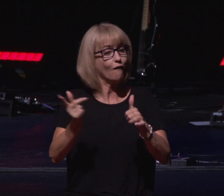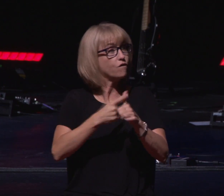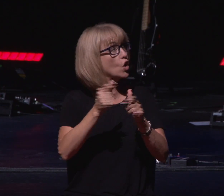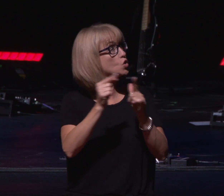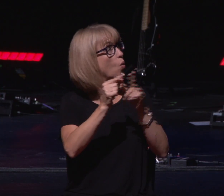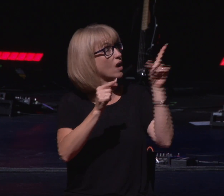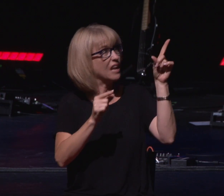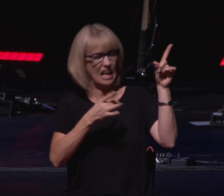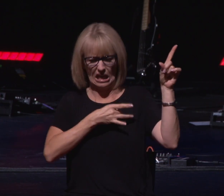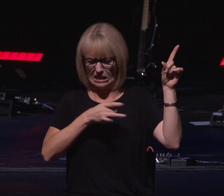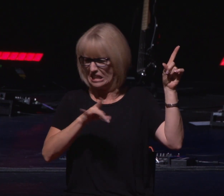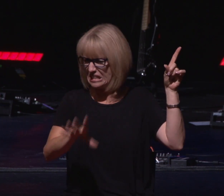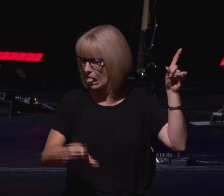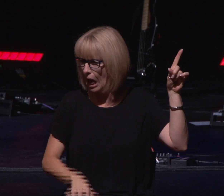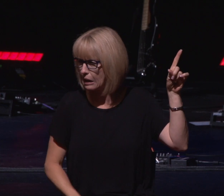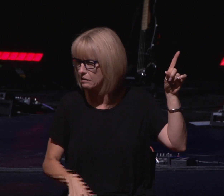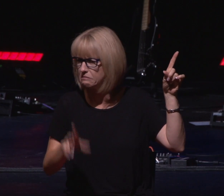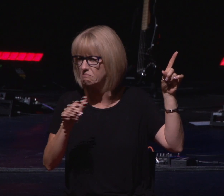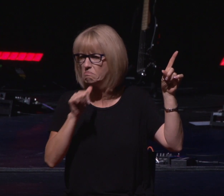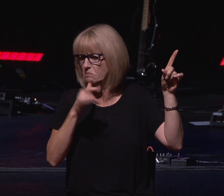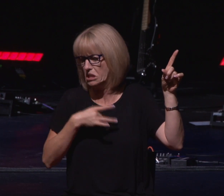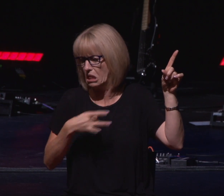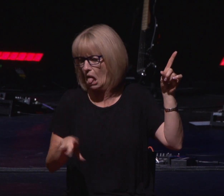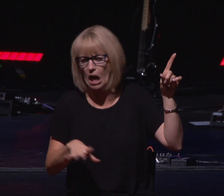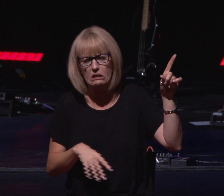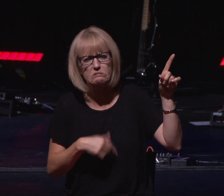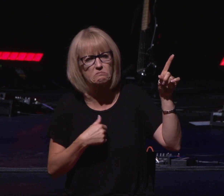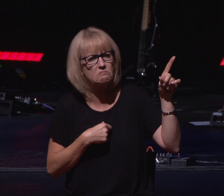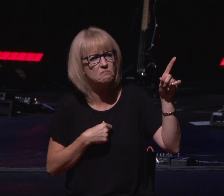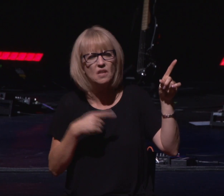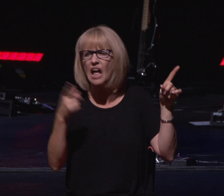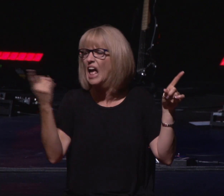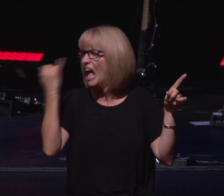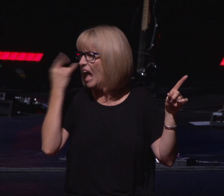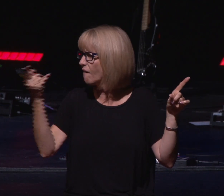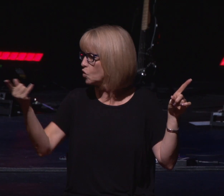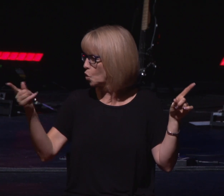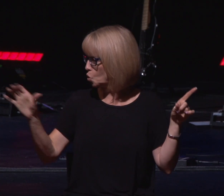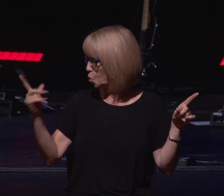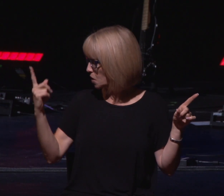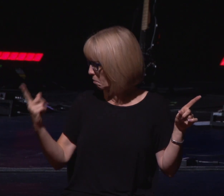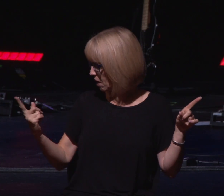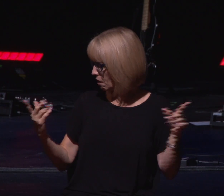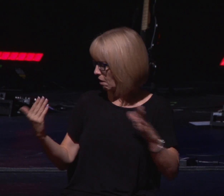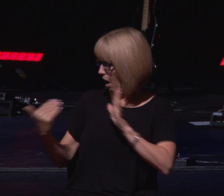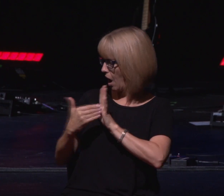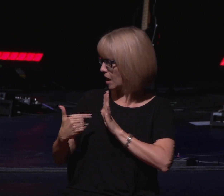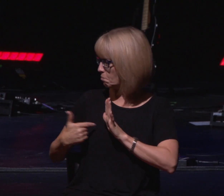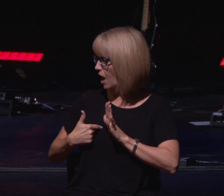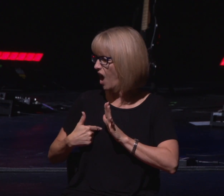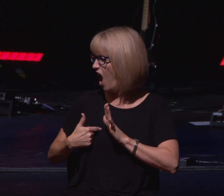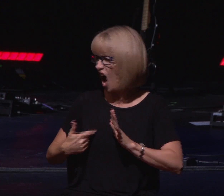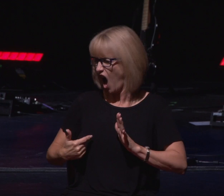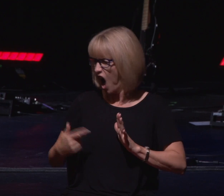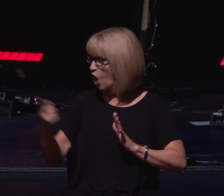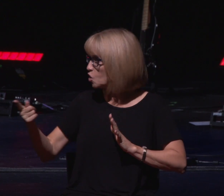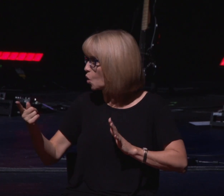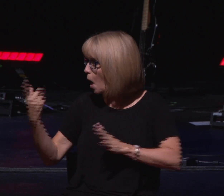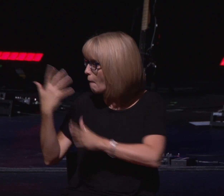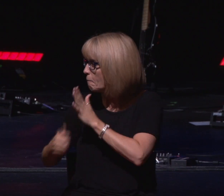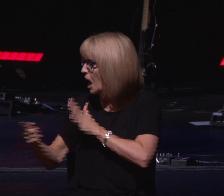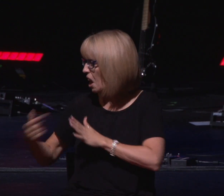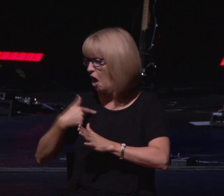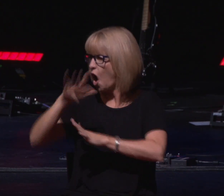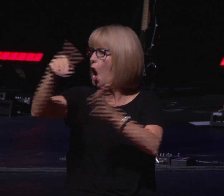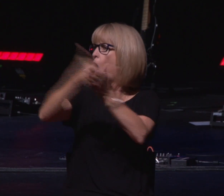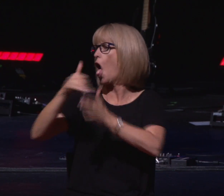each and one of us. We have an individual that does something to us, and we take those feelings and we cast them on a whole group of people. Synonyms